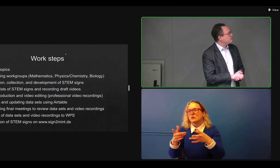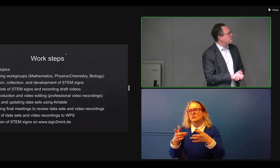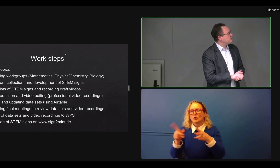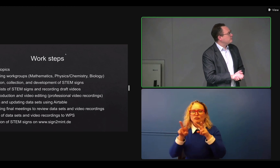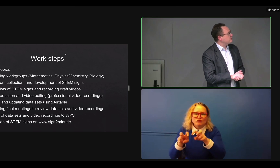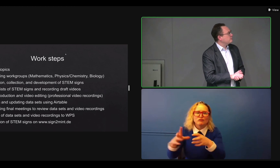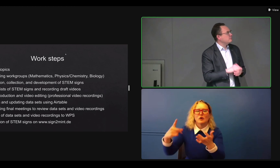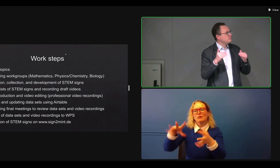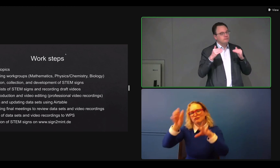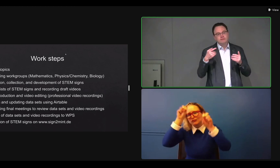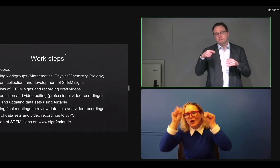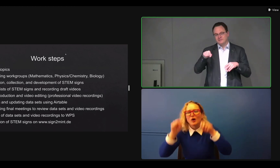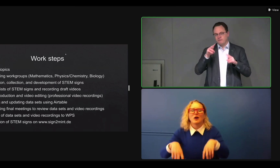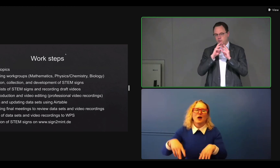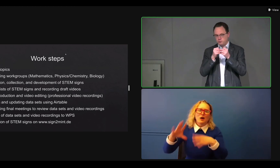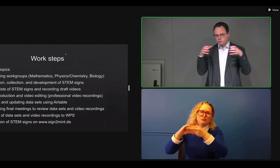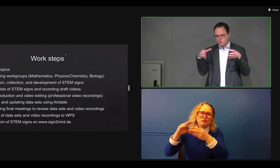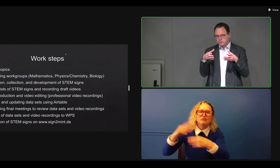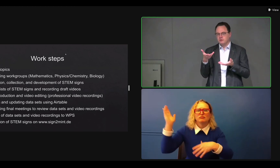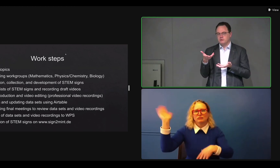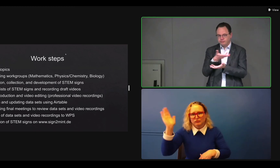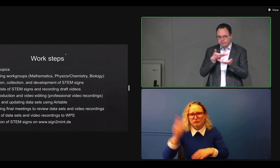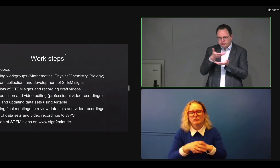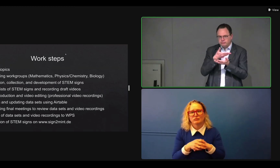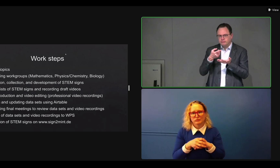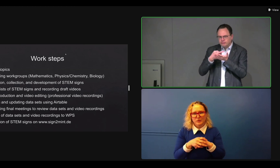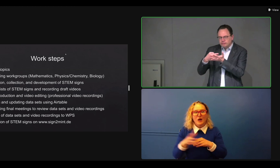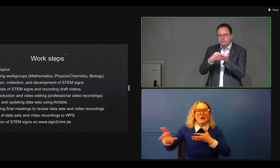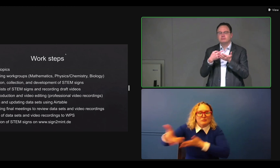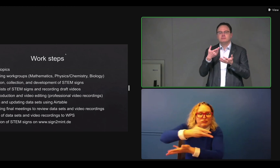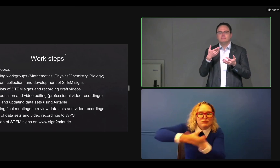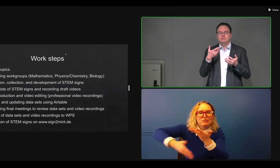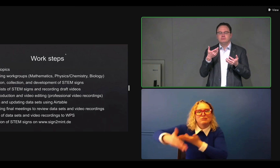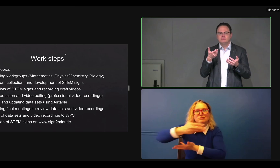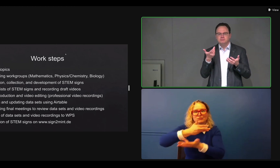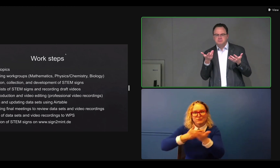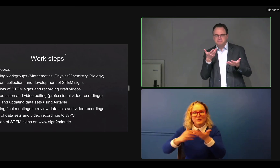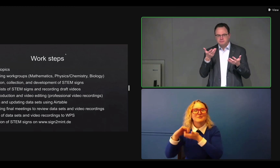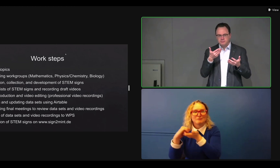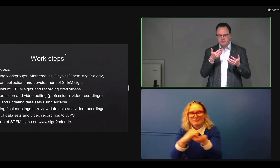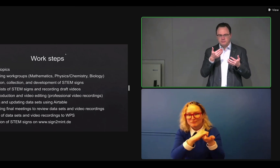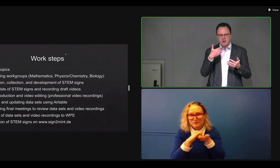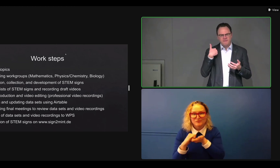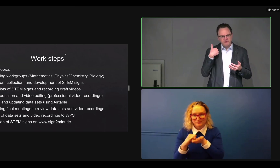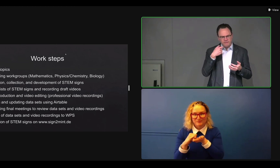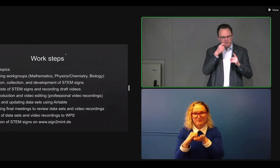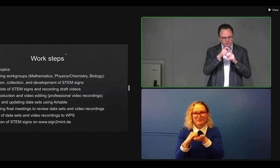then discussing these specific topics in the work groups together. Within a given work group,